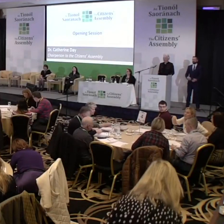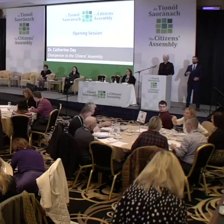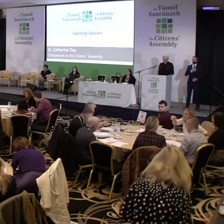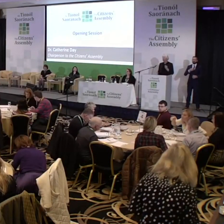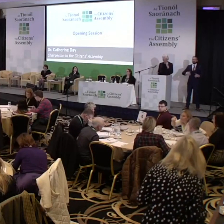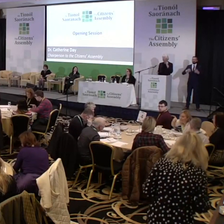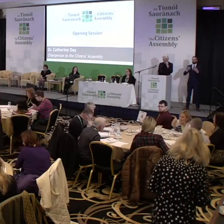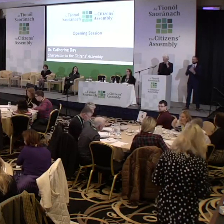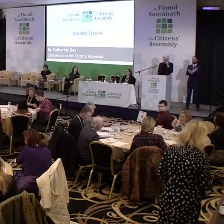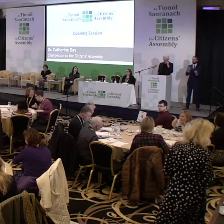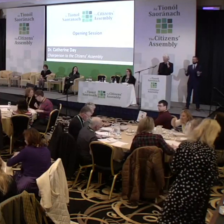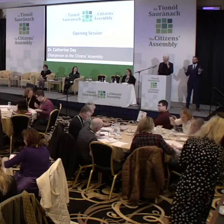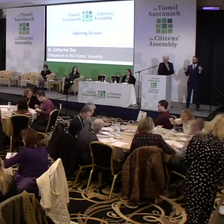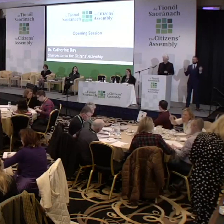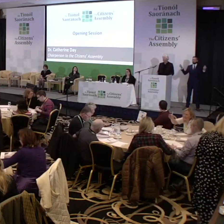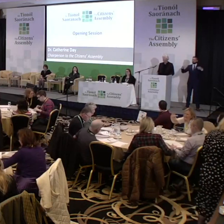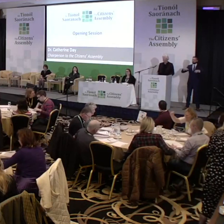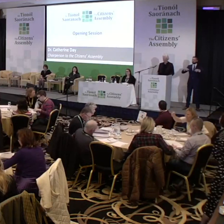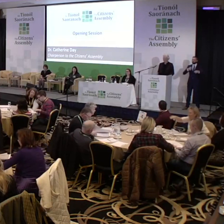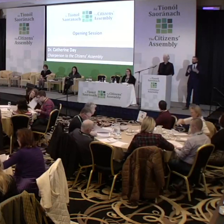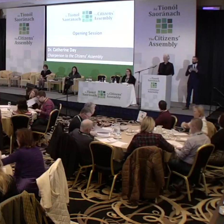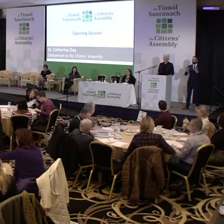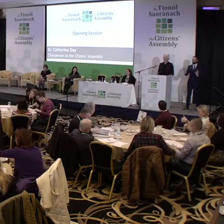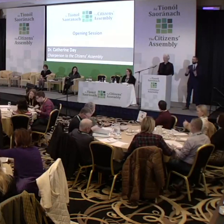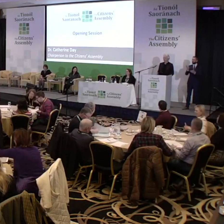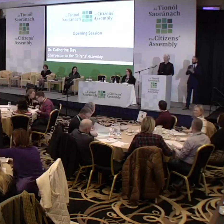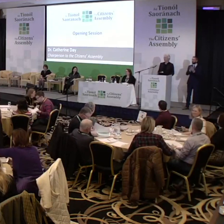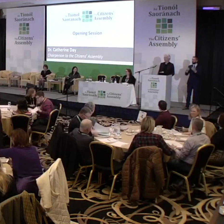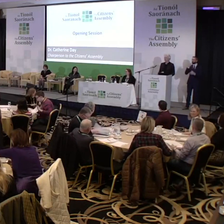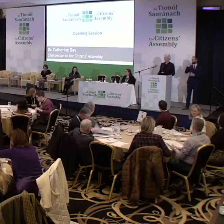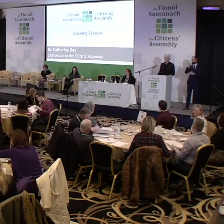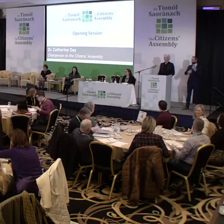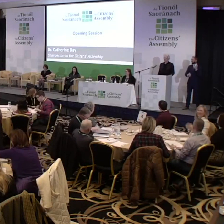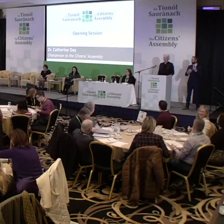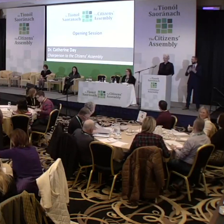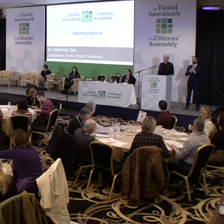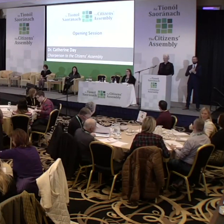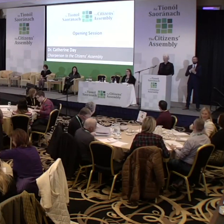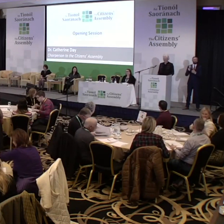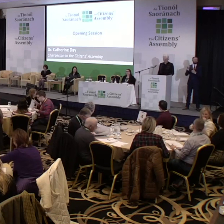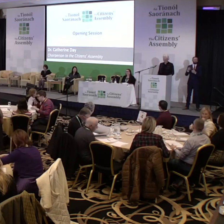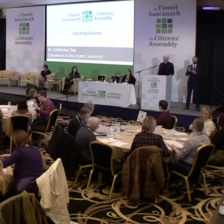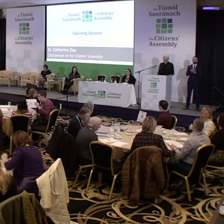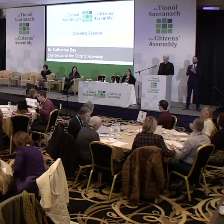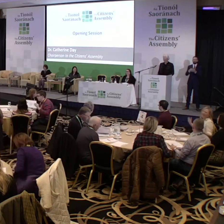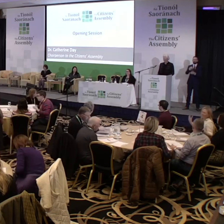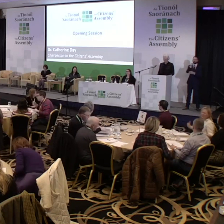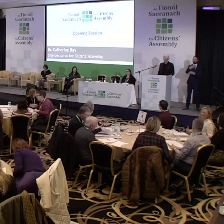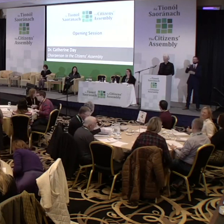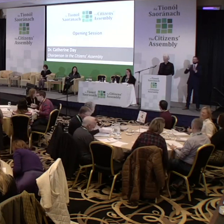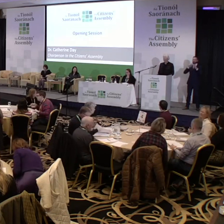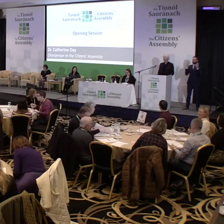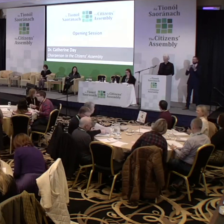Good morning, everybody, and welcome to the public session of day two of the this part of the Citizens' Assembly